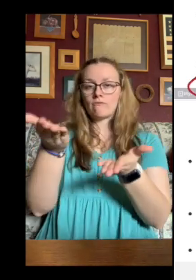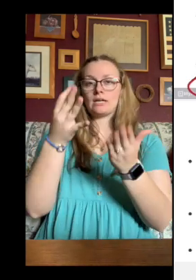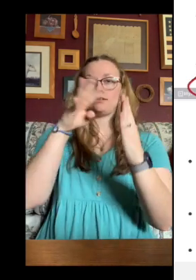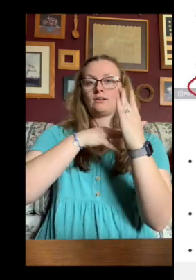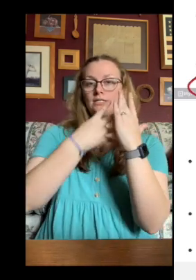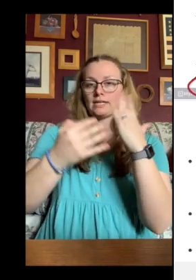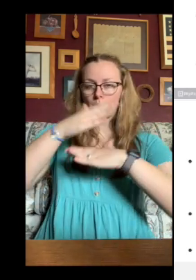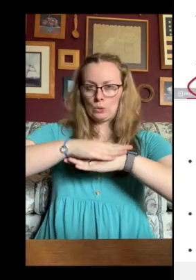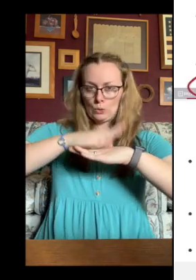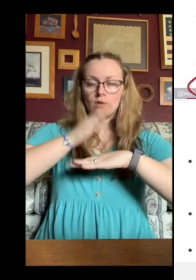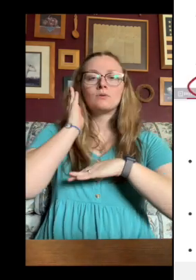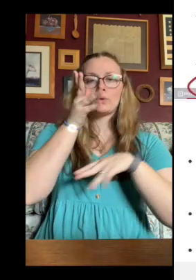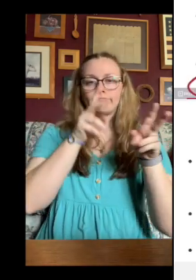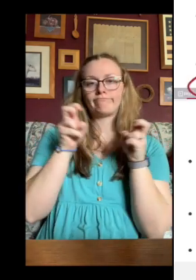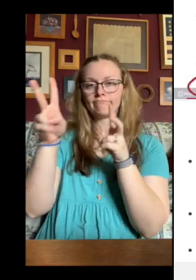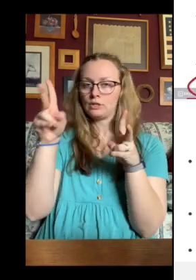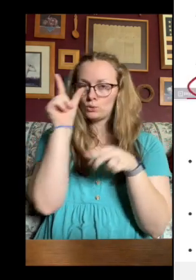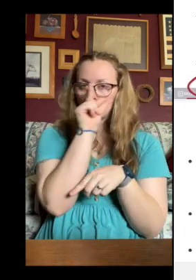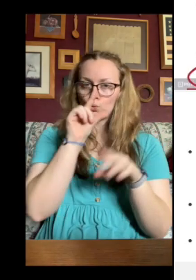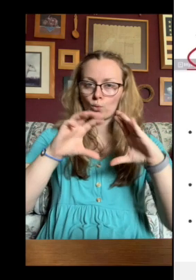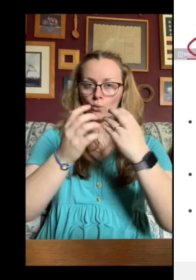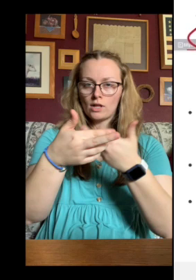everybody. Okay.